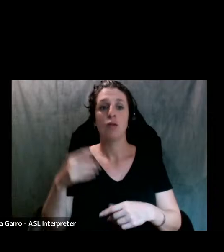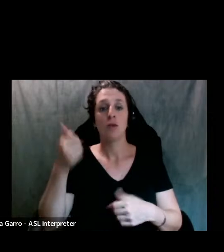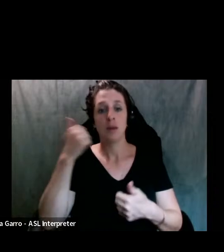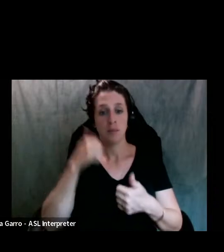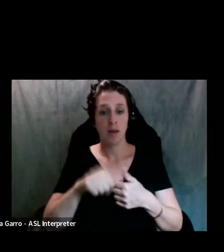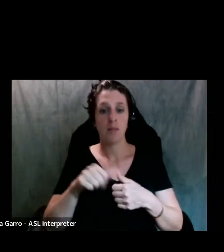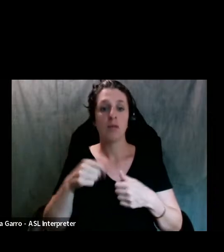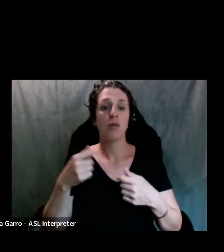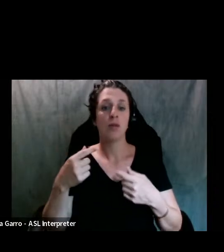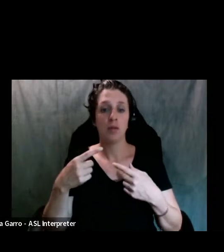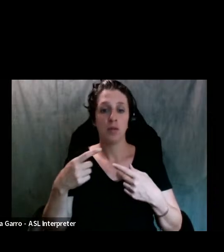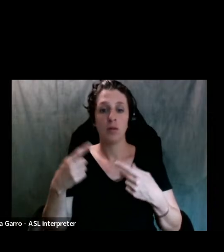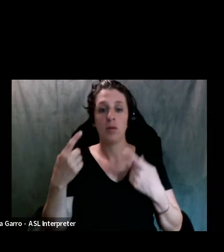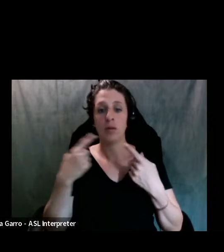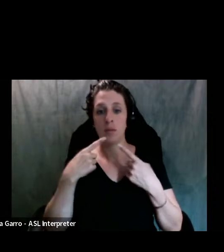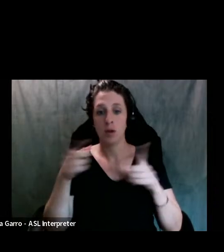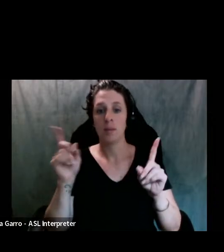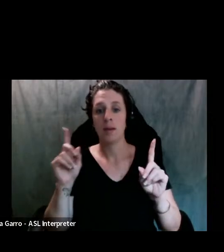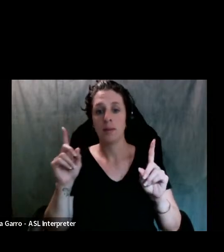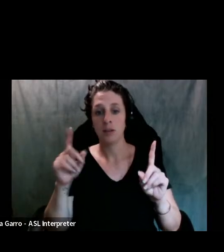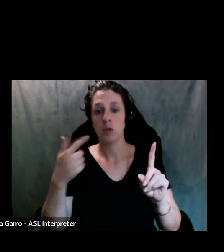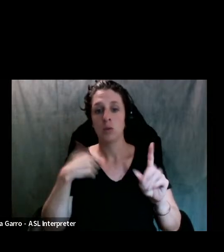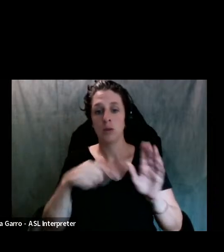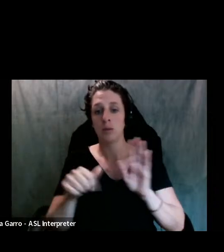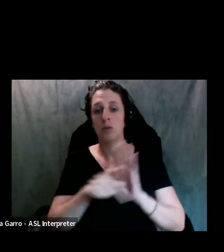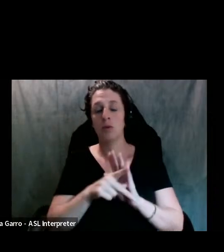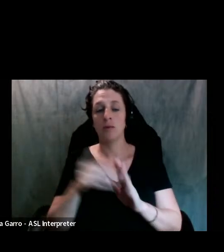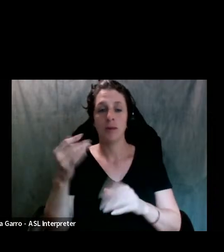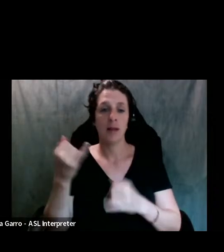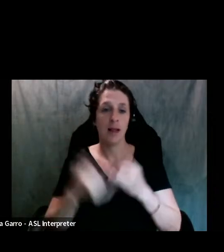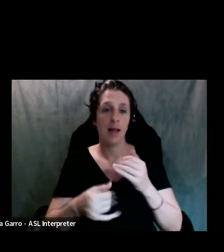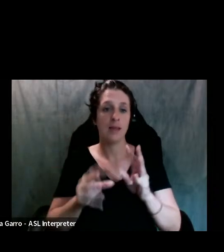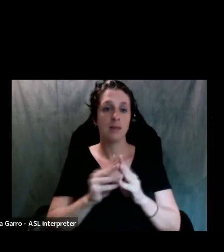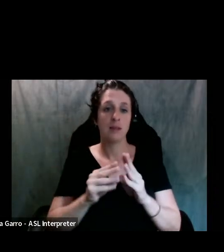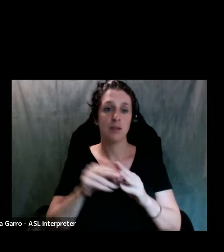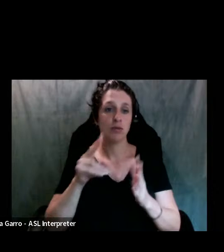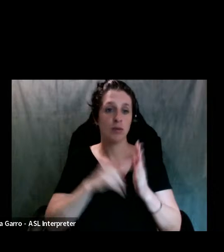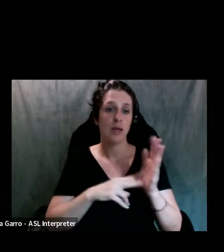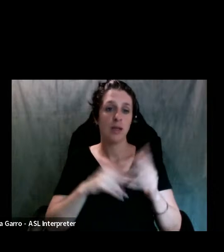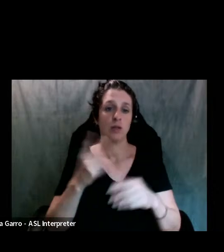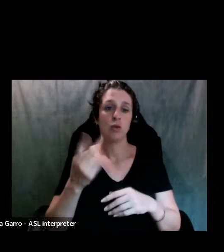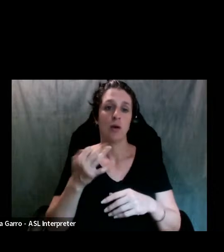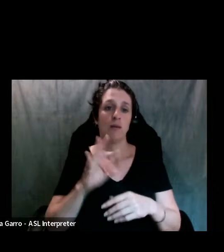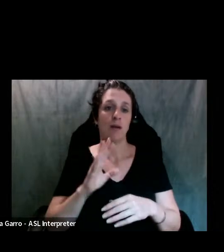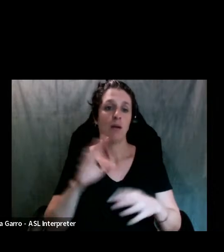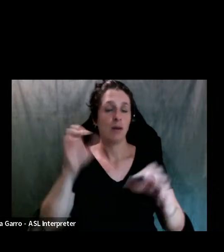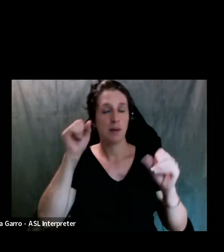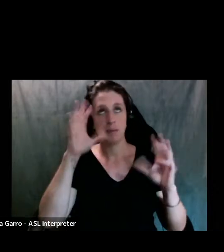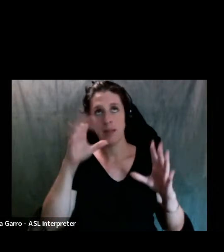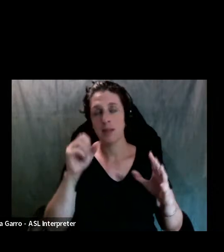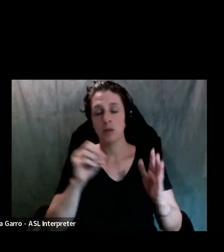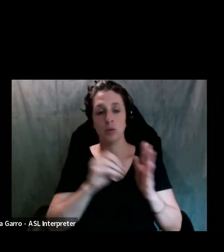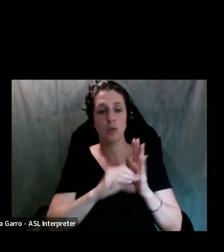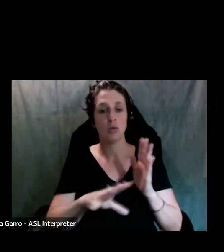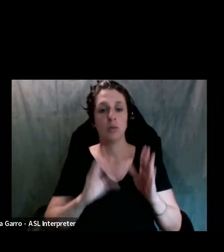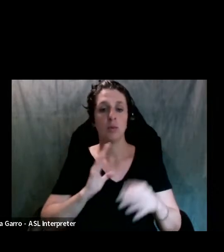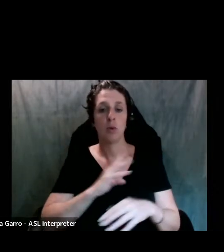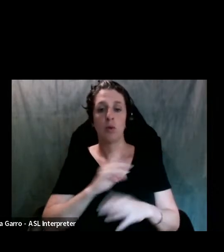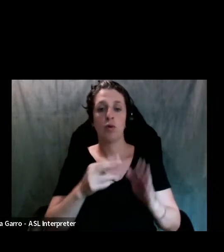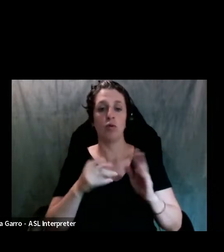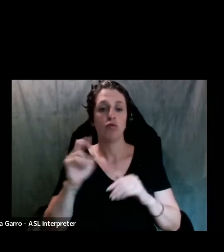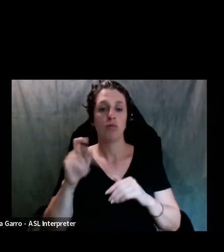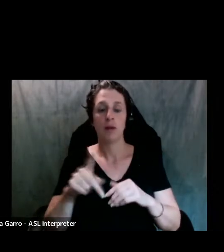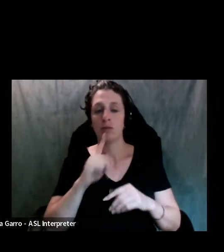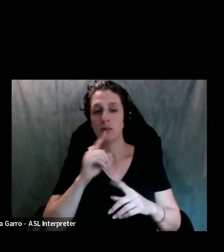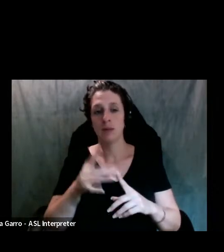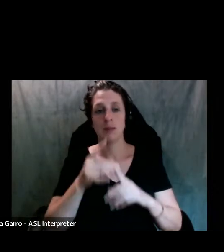all approved at our last meeting, which was read by two of our amazing student board reps. That was just so special.